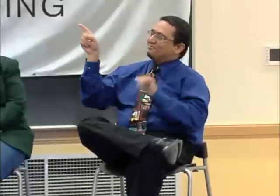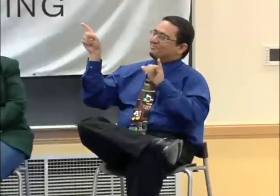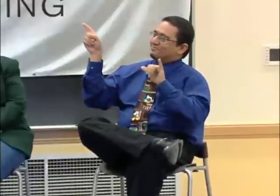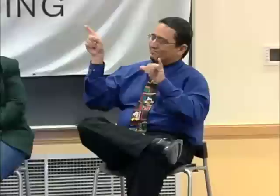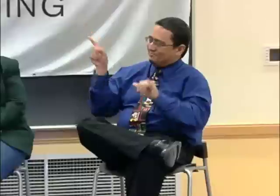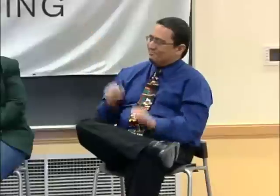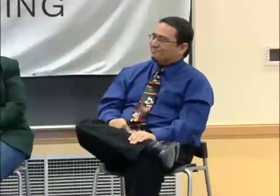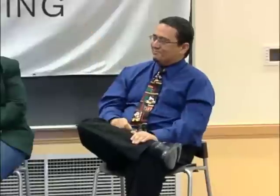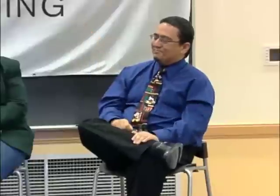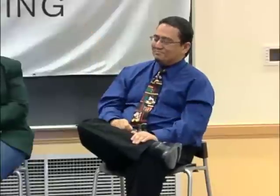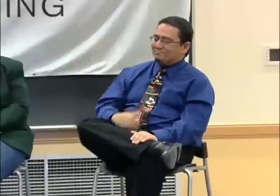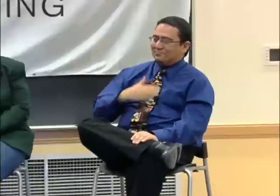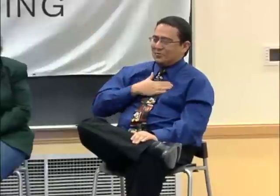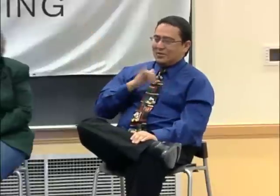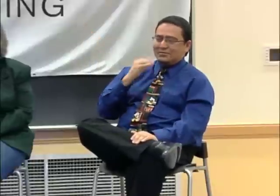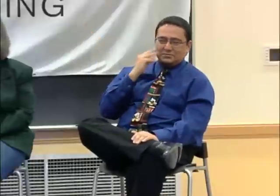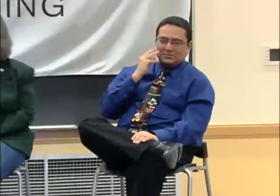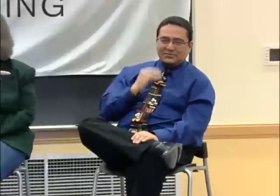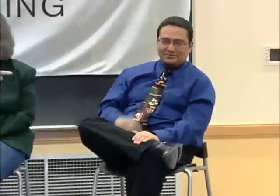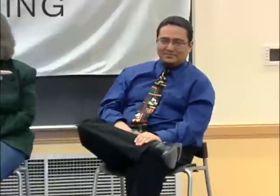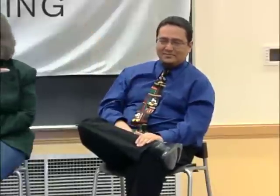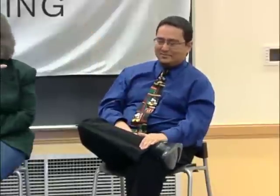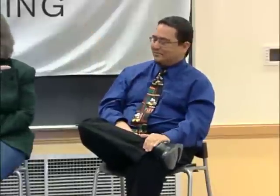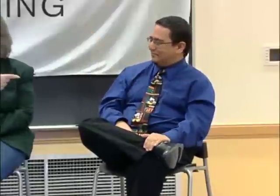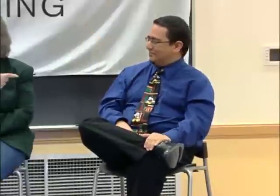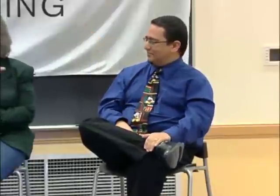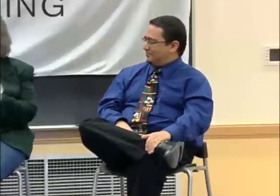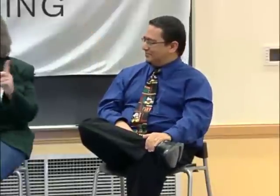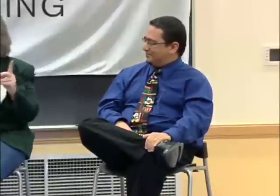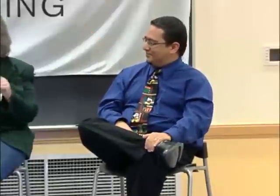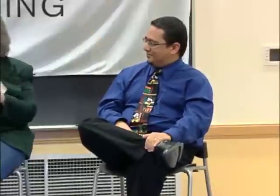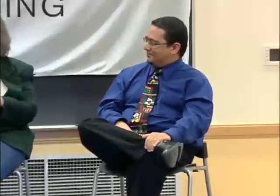really thought that that was an important thing for me to learn.